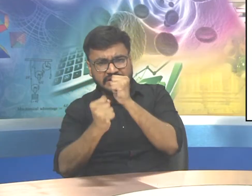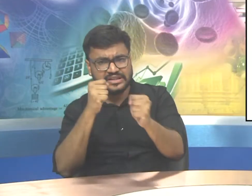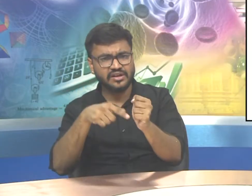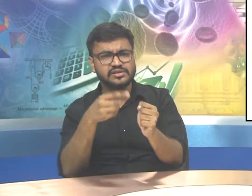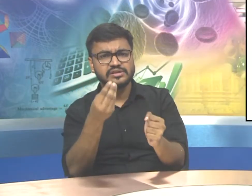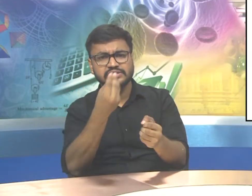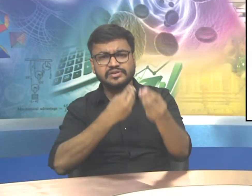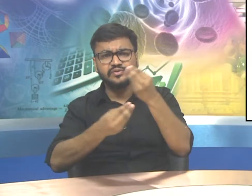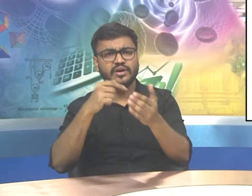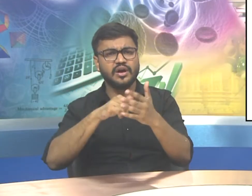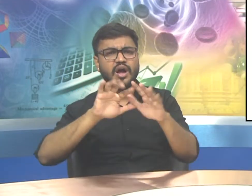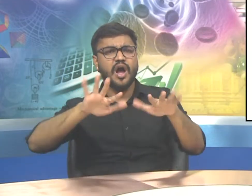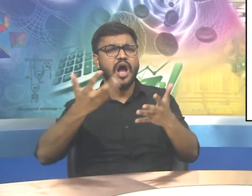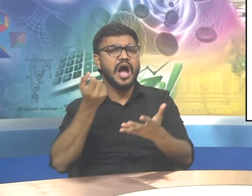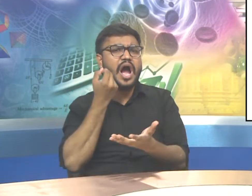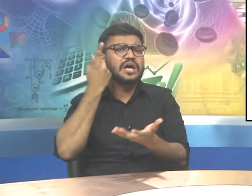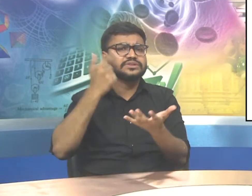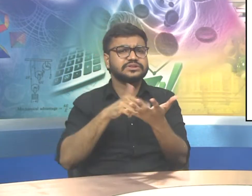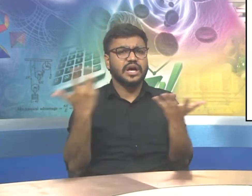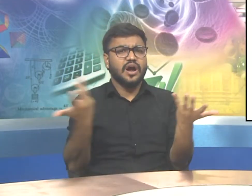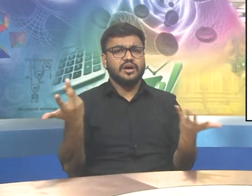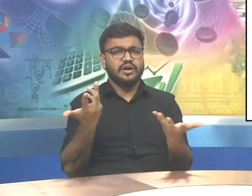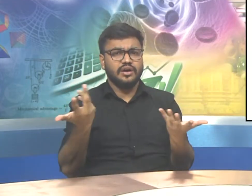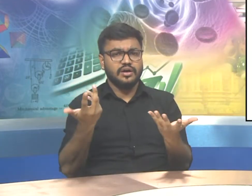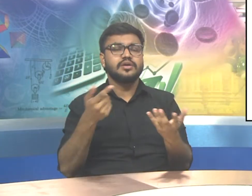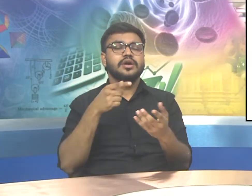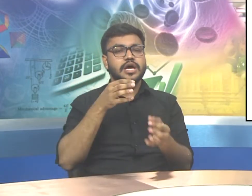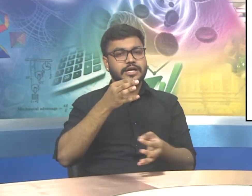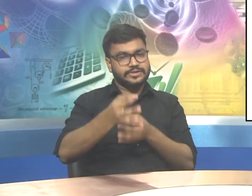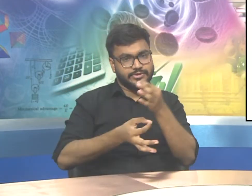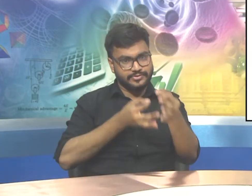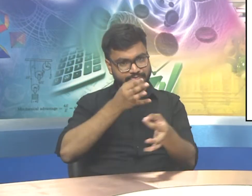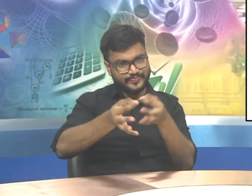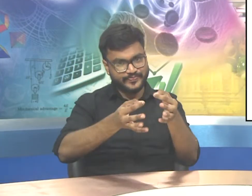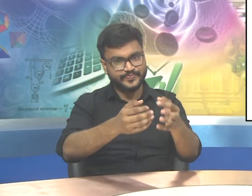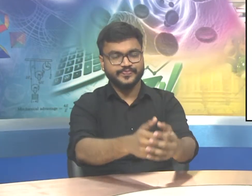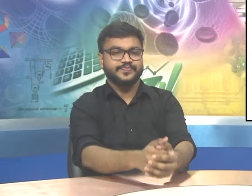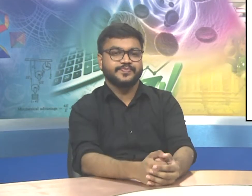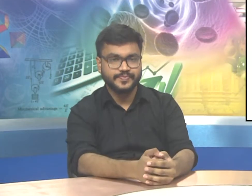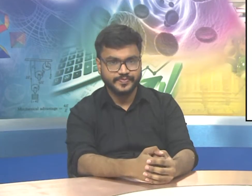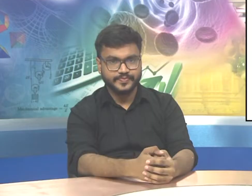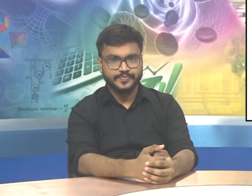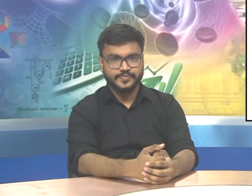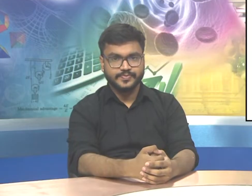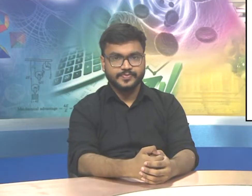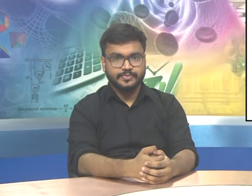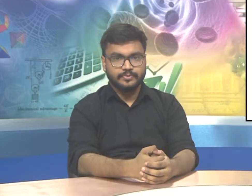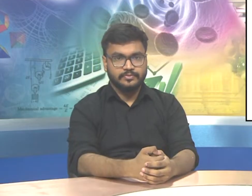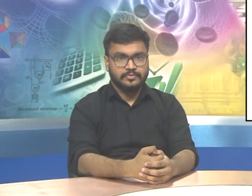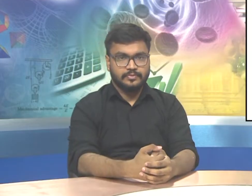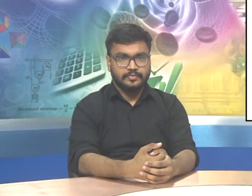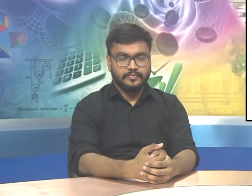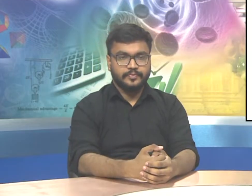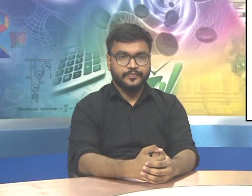humans made and used simple tools for hunting, cutting and